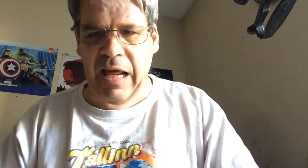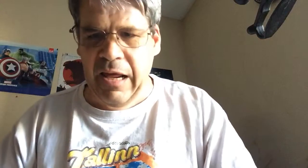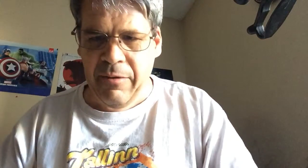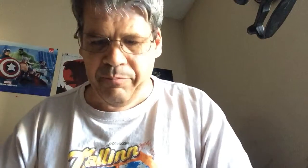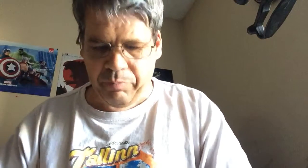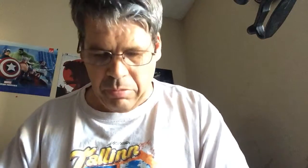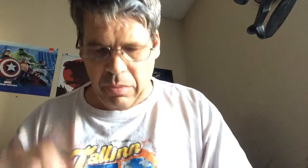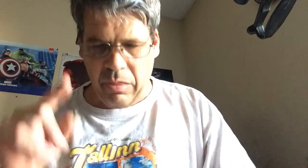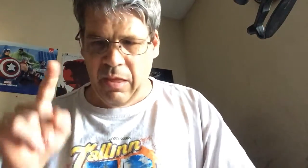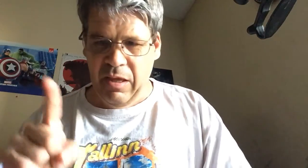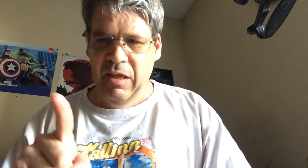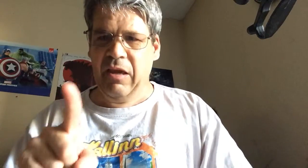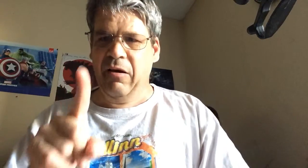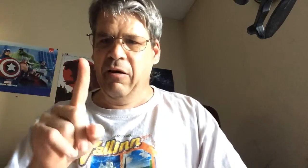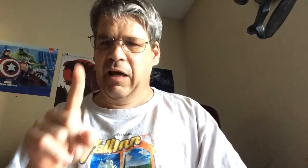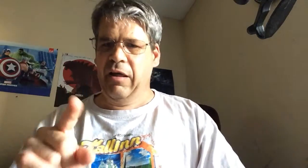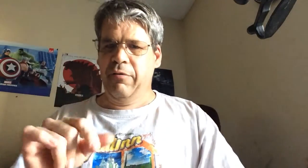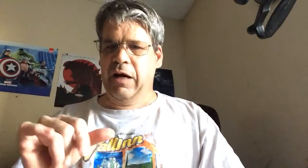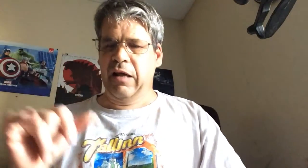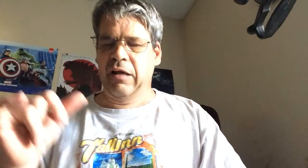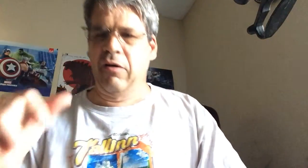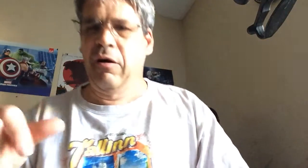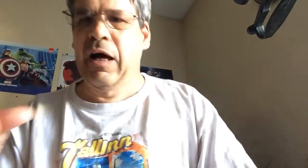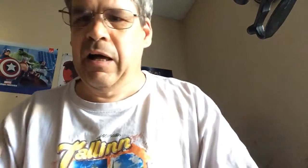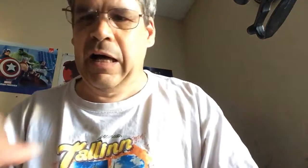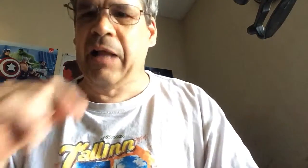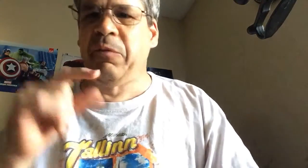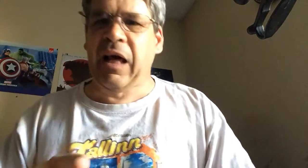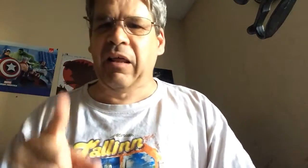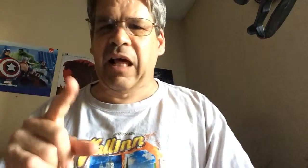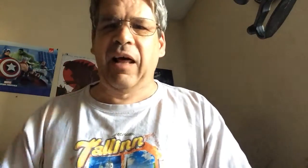Okay? So, here I go. I